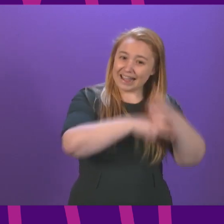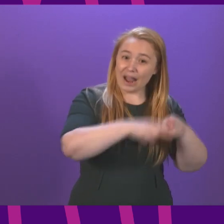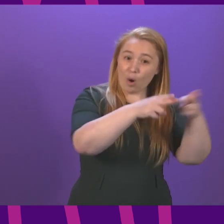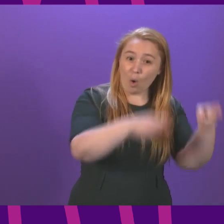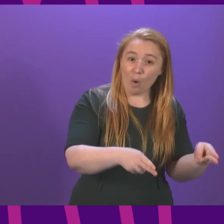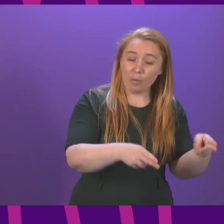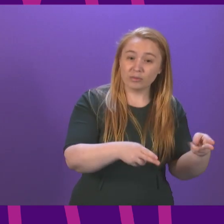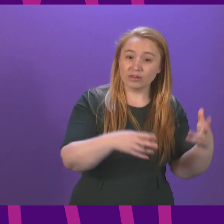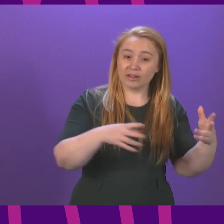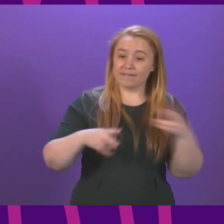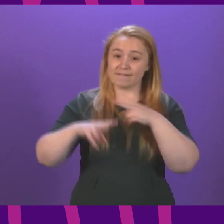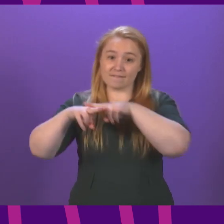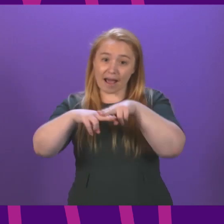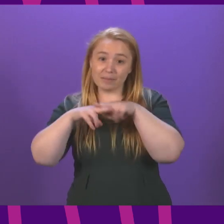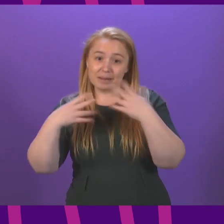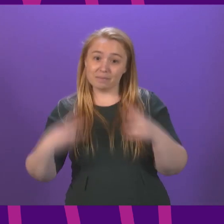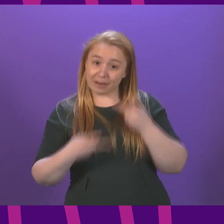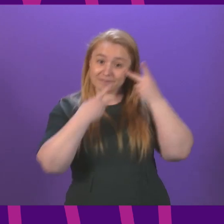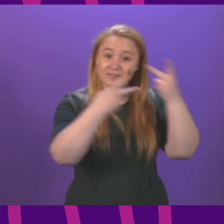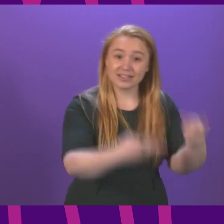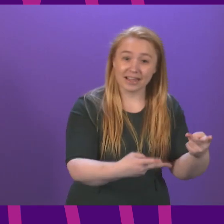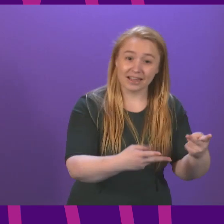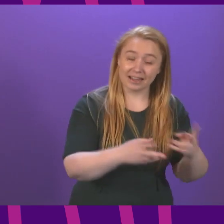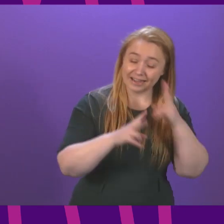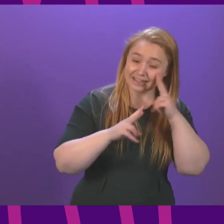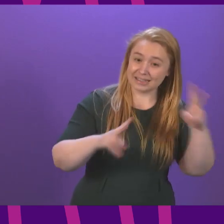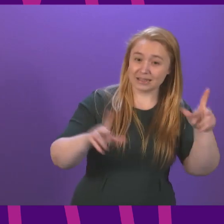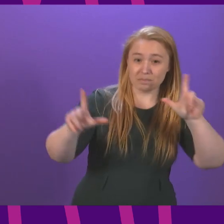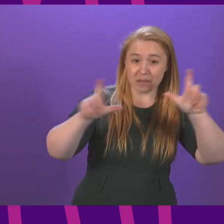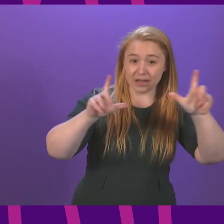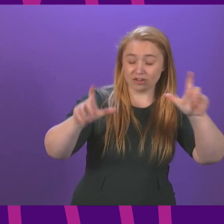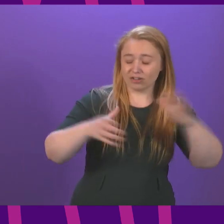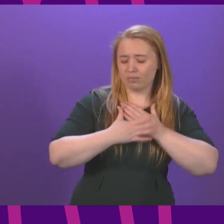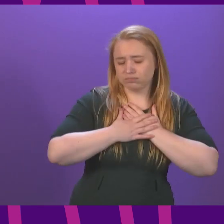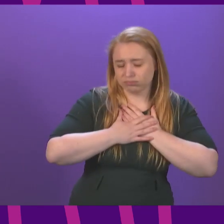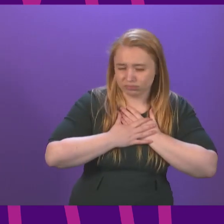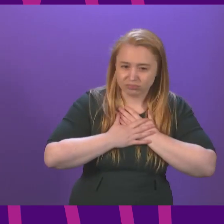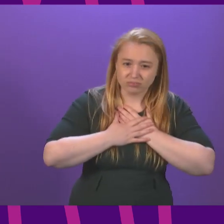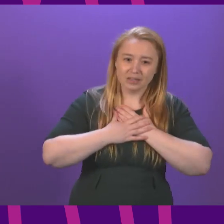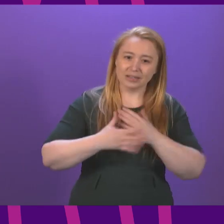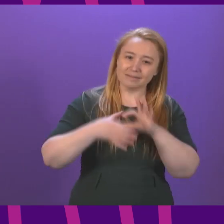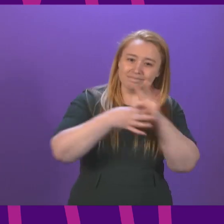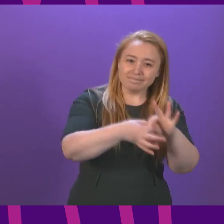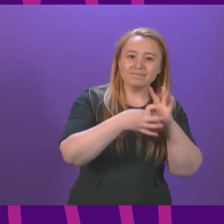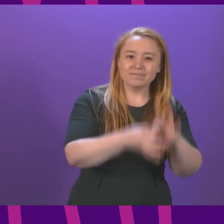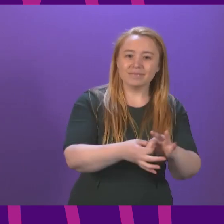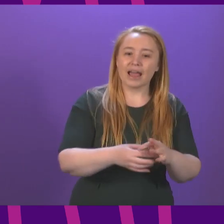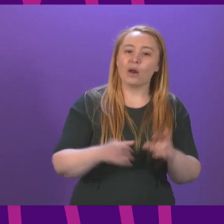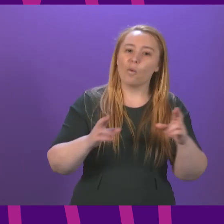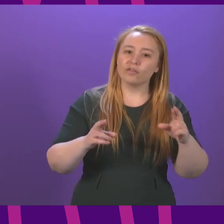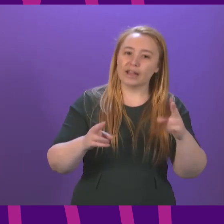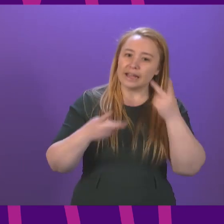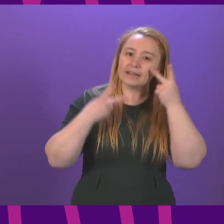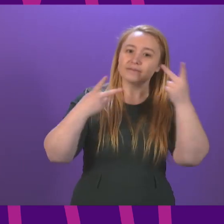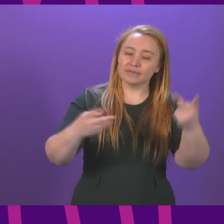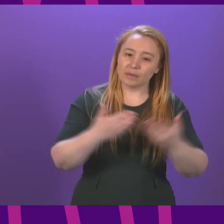I hope as we ease out of the current restrictions, all of us are going to enjoy seeing more of those people we love most. Brian Whittle.